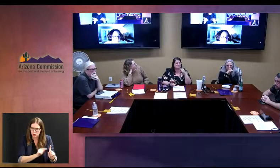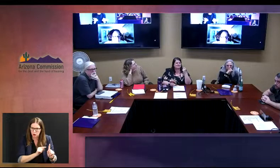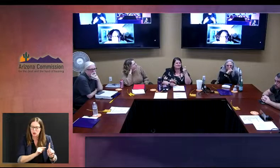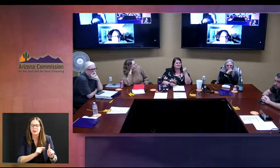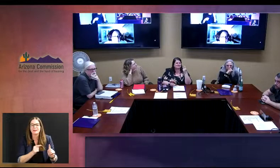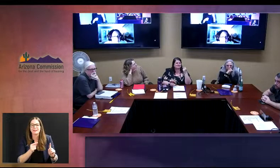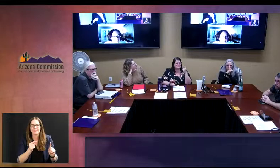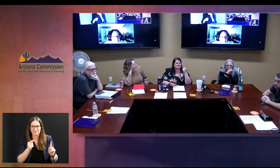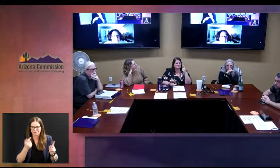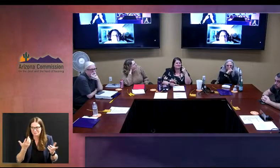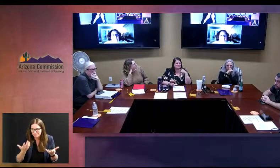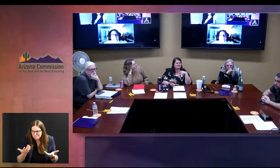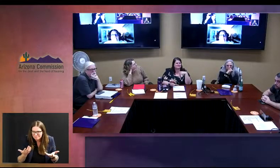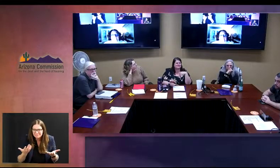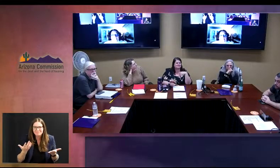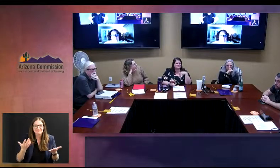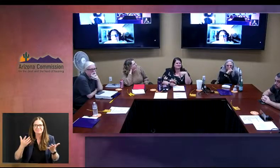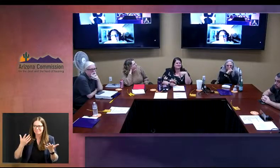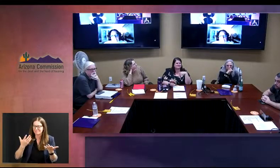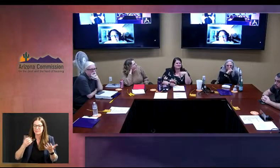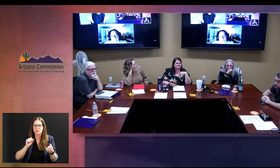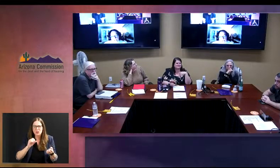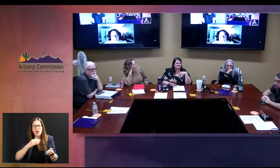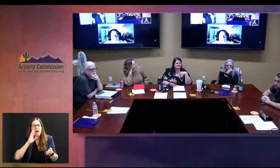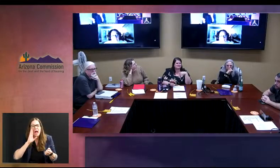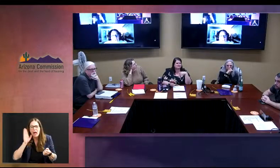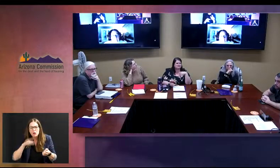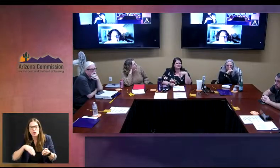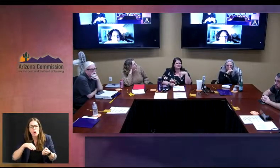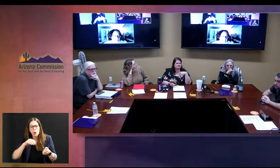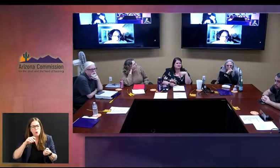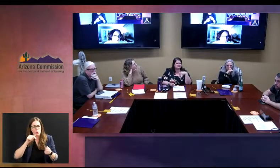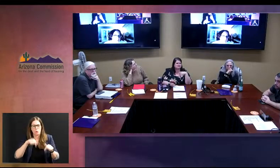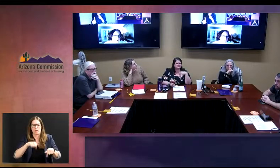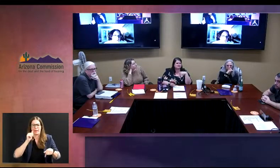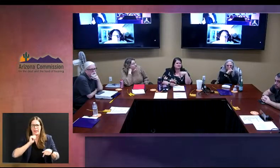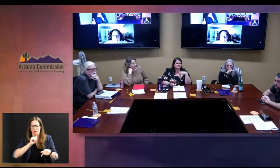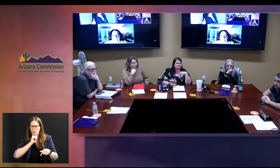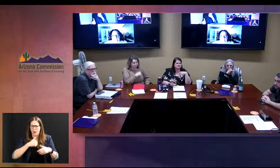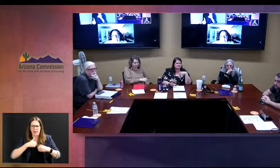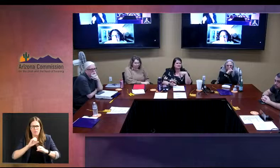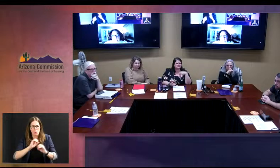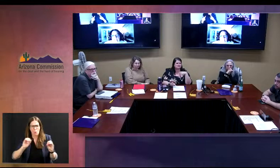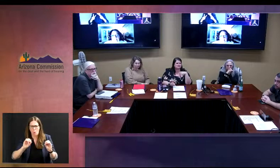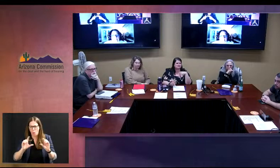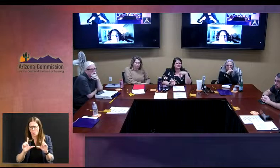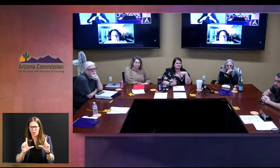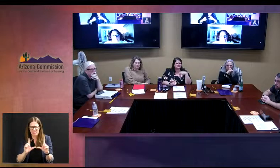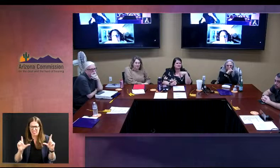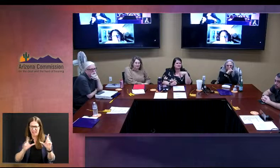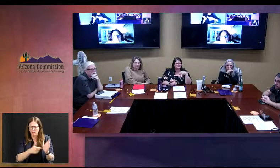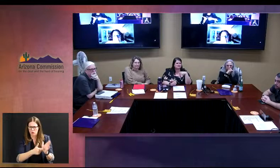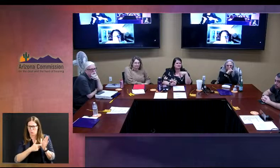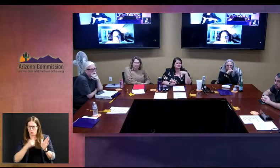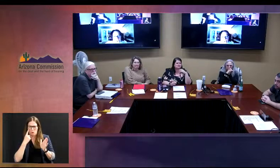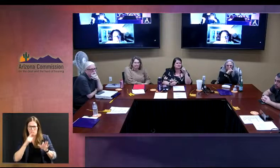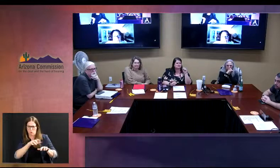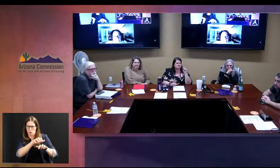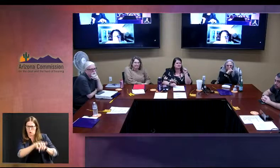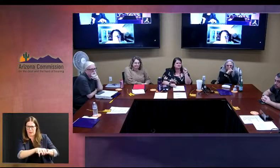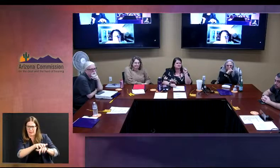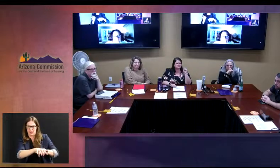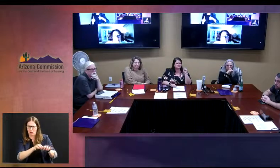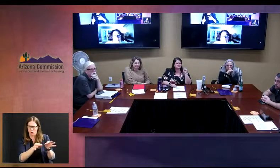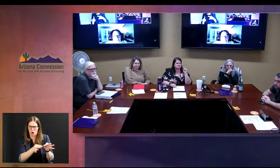like that in this state, but I wondered if the commission could look at that situation because I think it ties directly